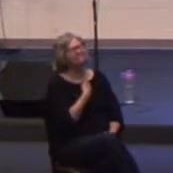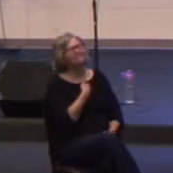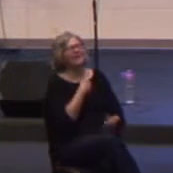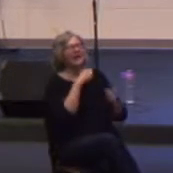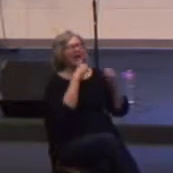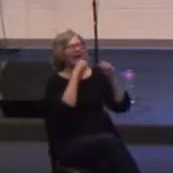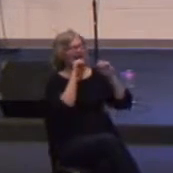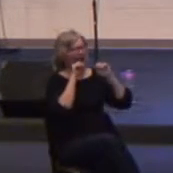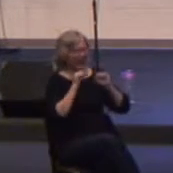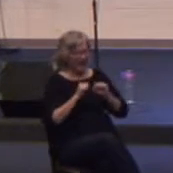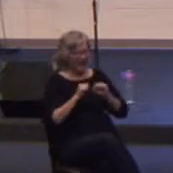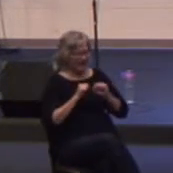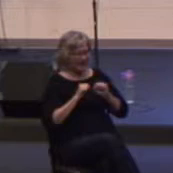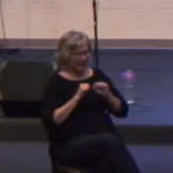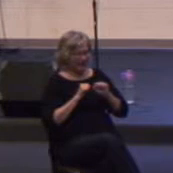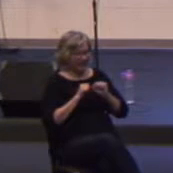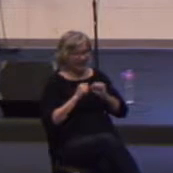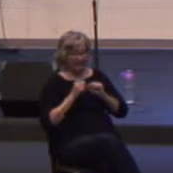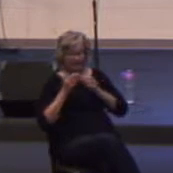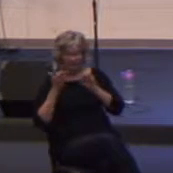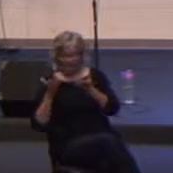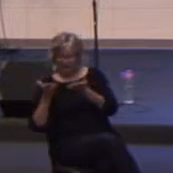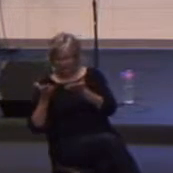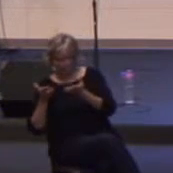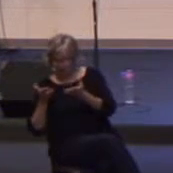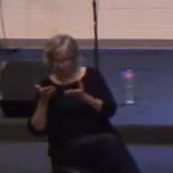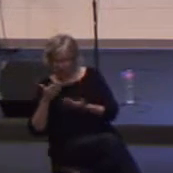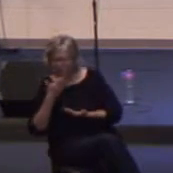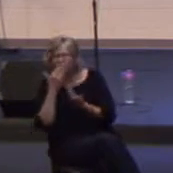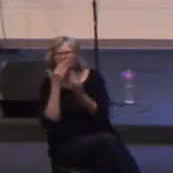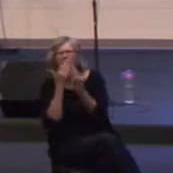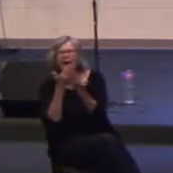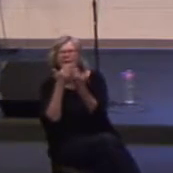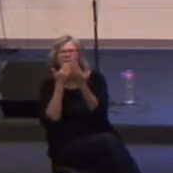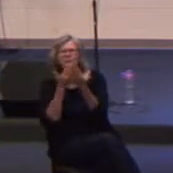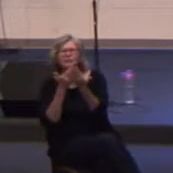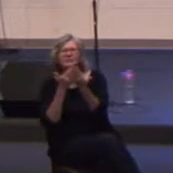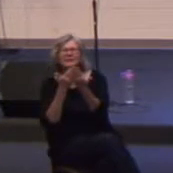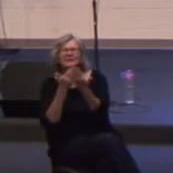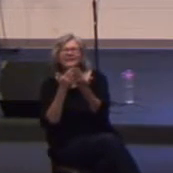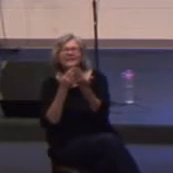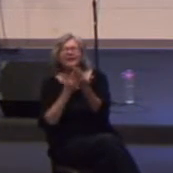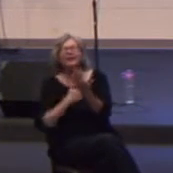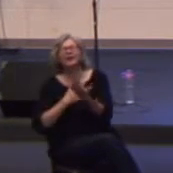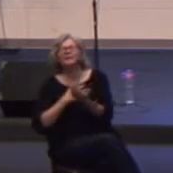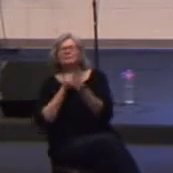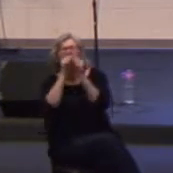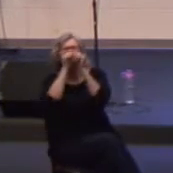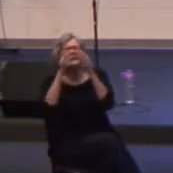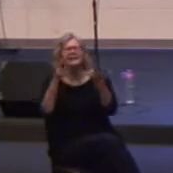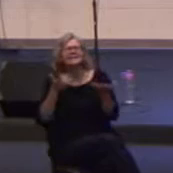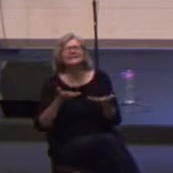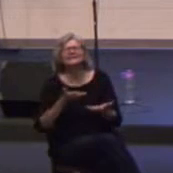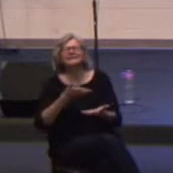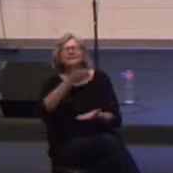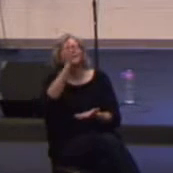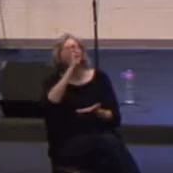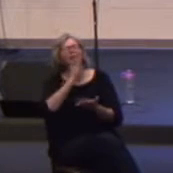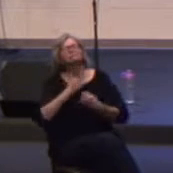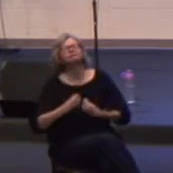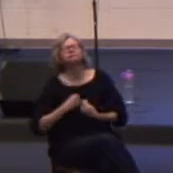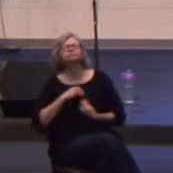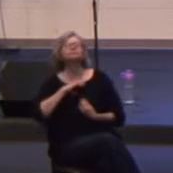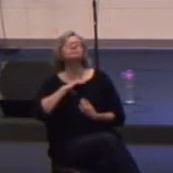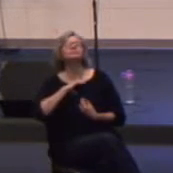swing so dramatically from gratitude, from thankfulness, from feeling blessed by God, from feeling provided for